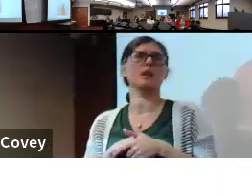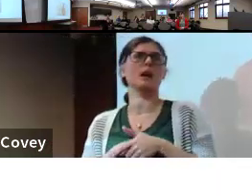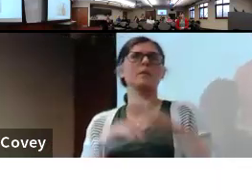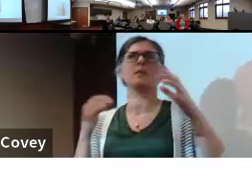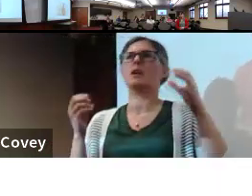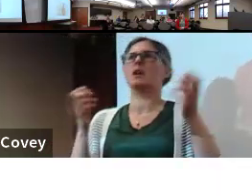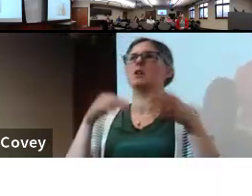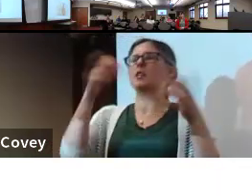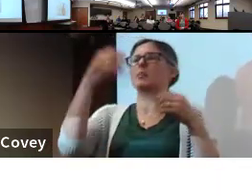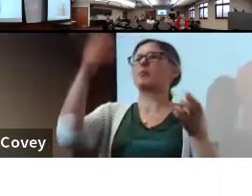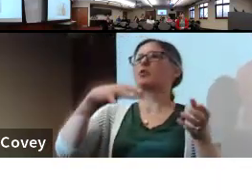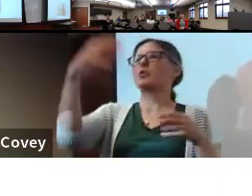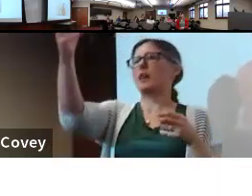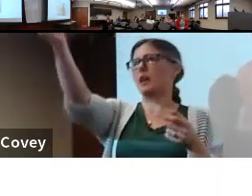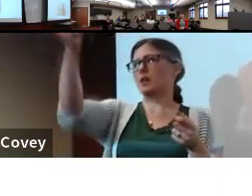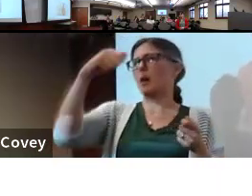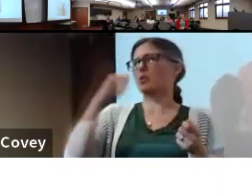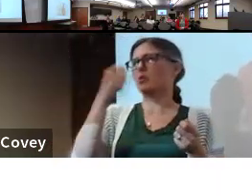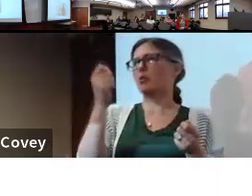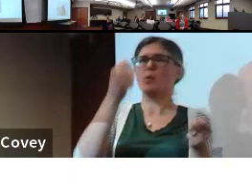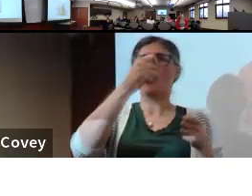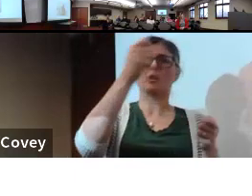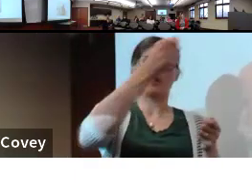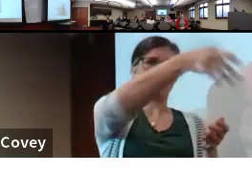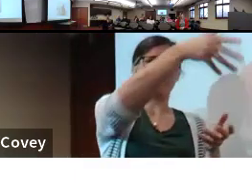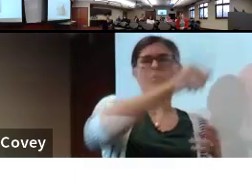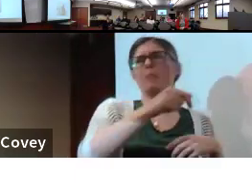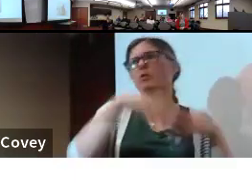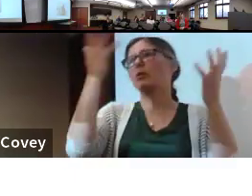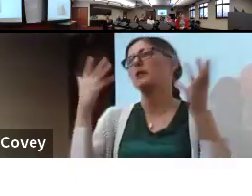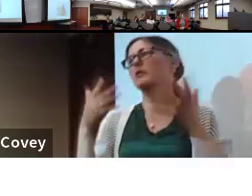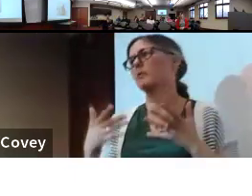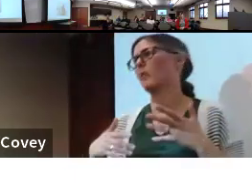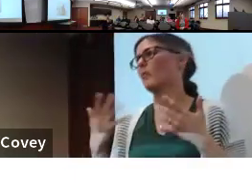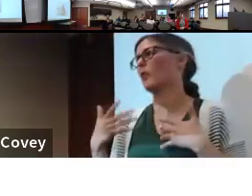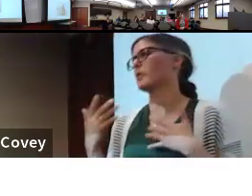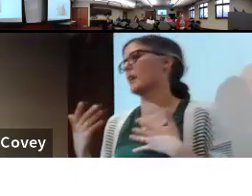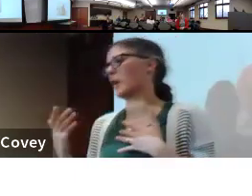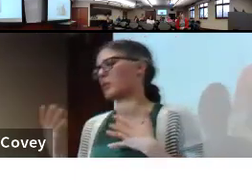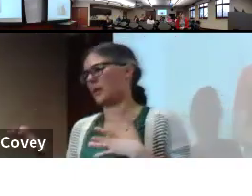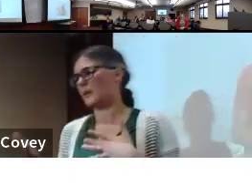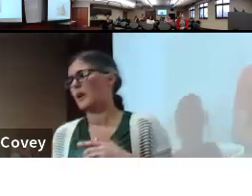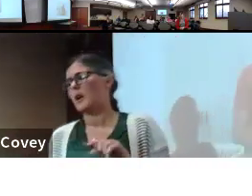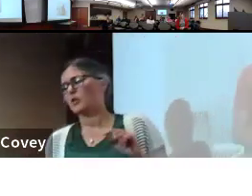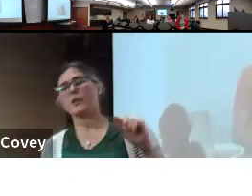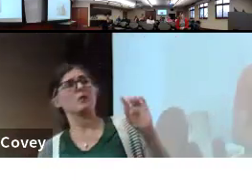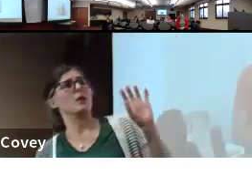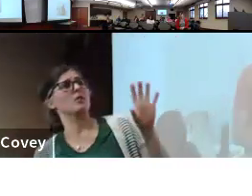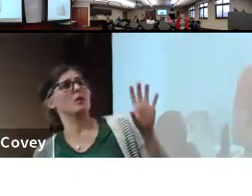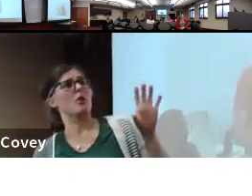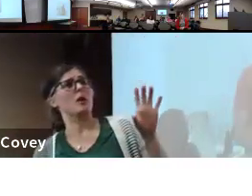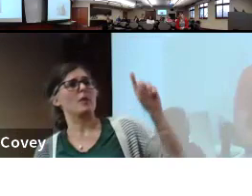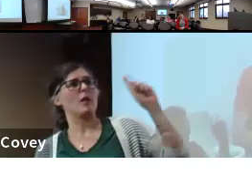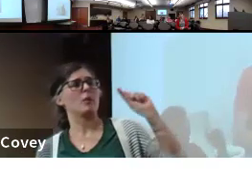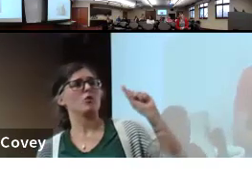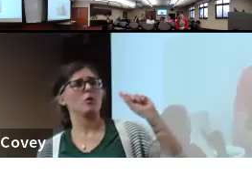Somebody sees a popsicle, seller gets a popsicle, walks away, drops a popsicle, and is on the stand and reaps it. So that's what